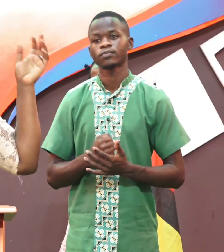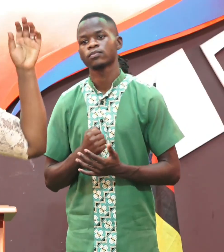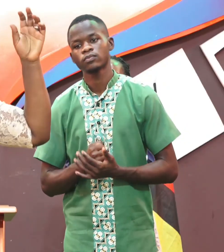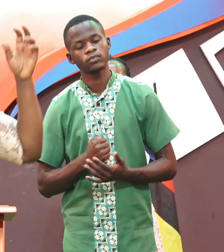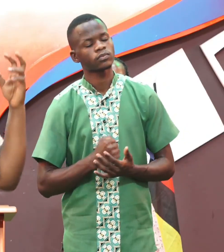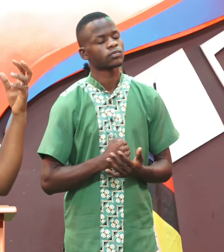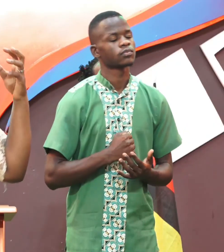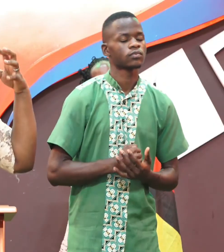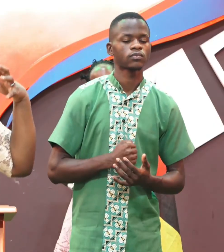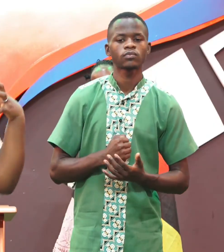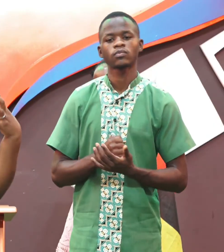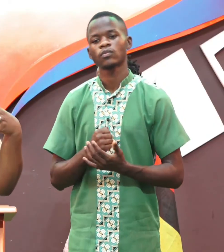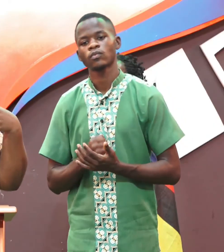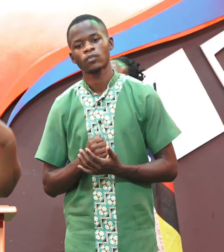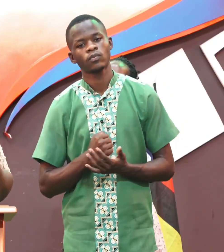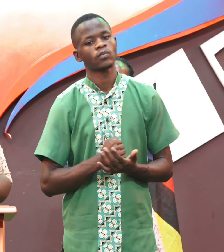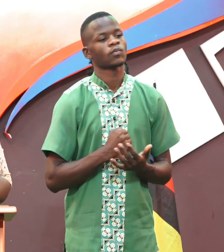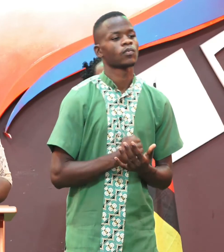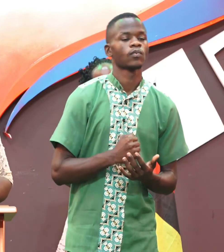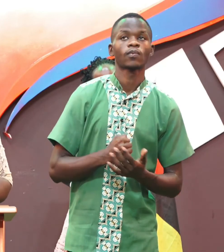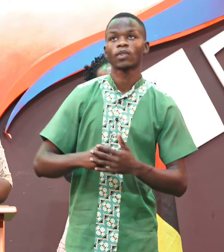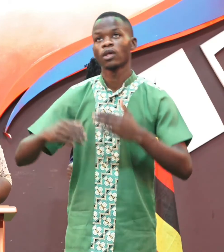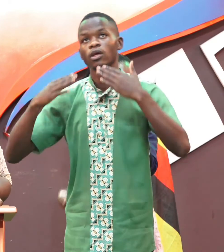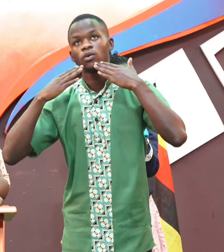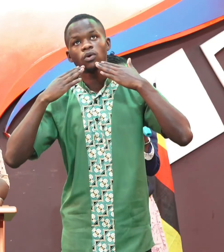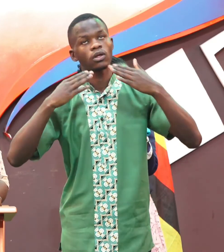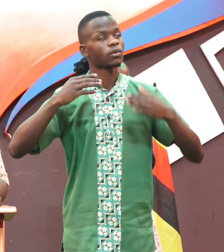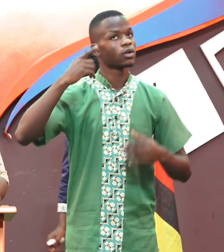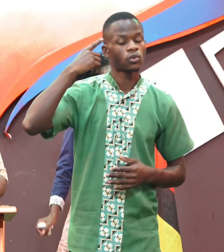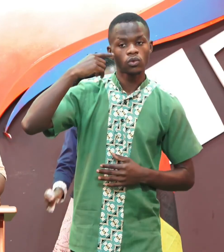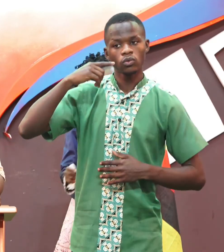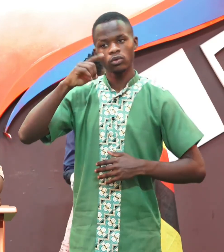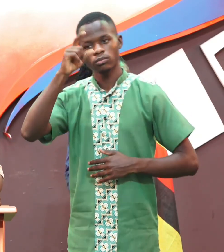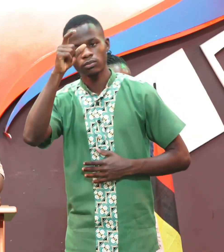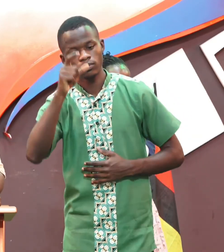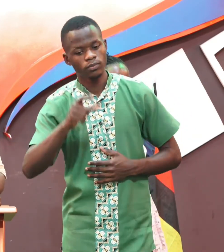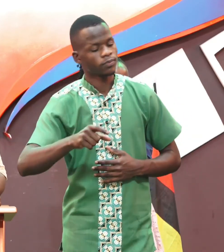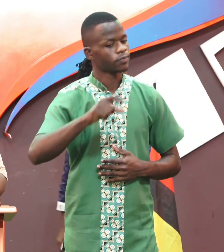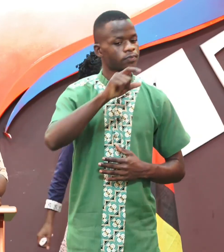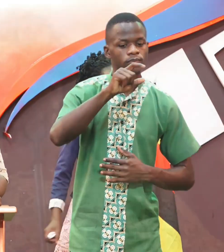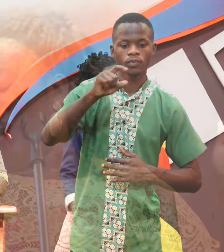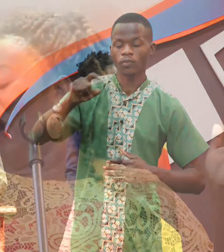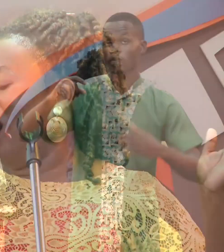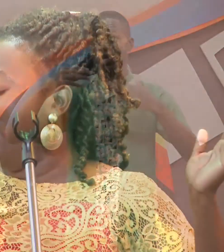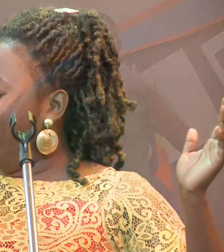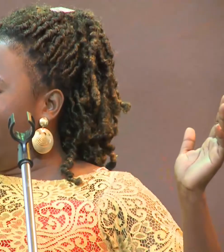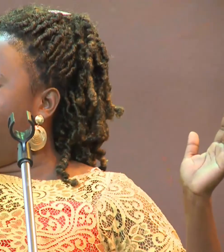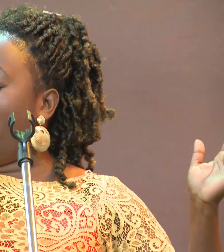emingi jamponya jantasa. Webale